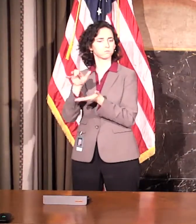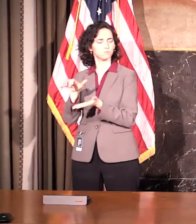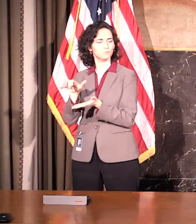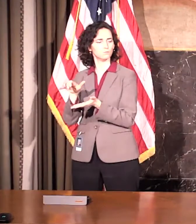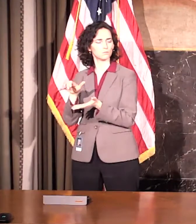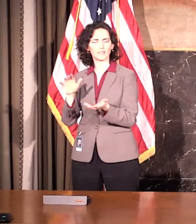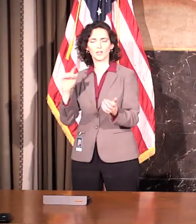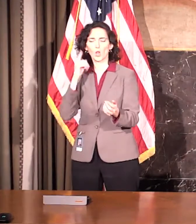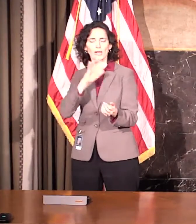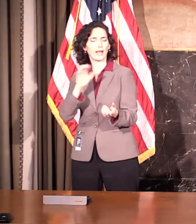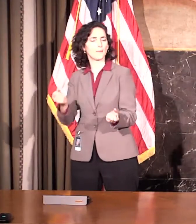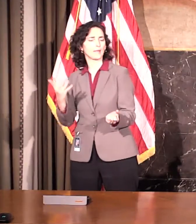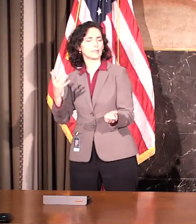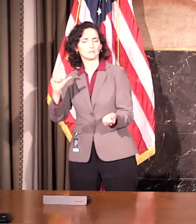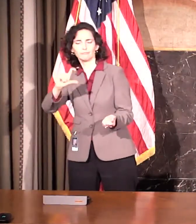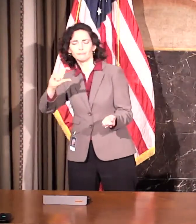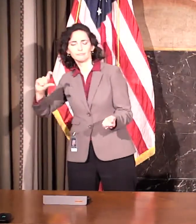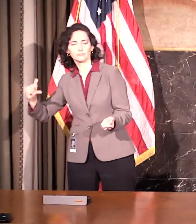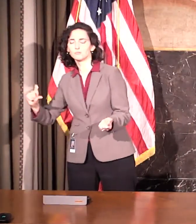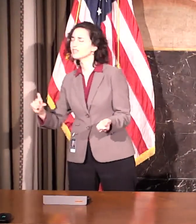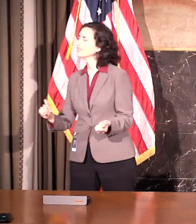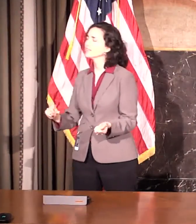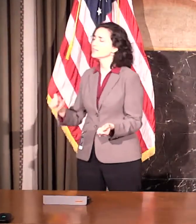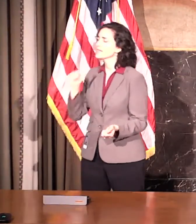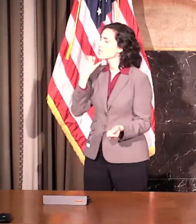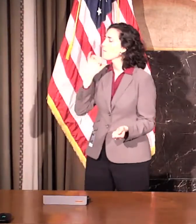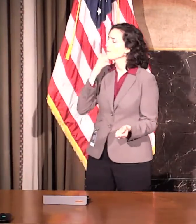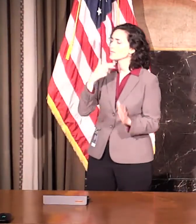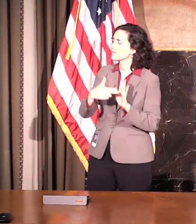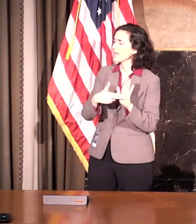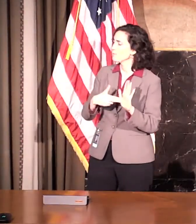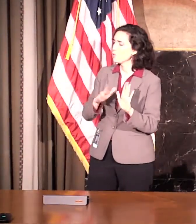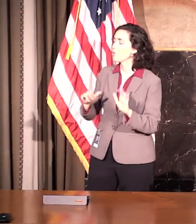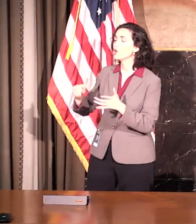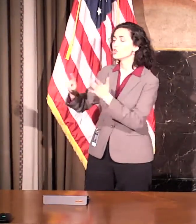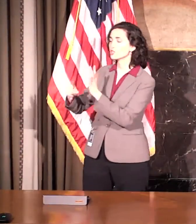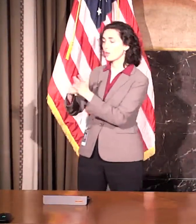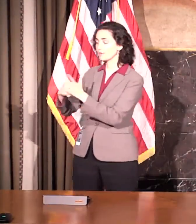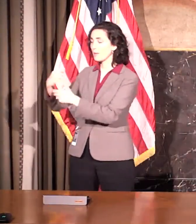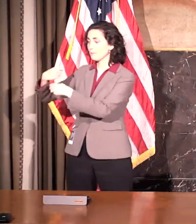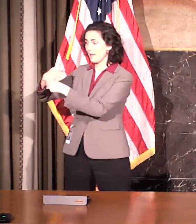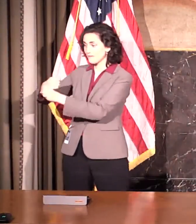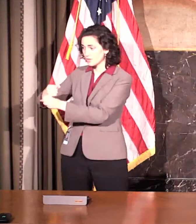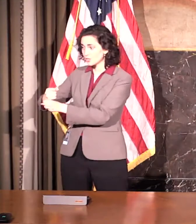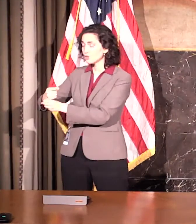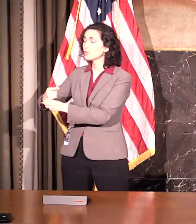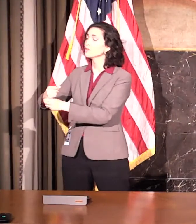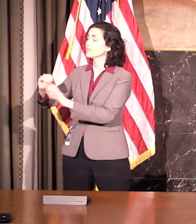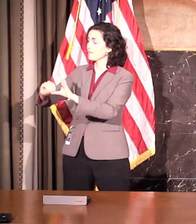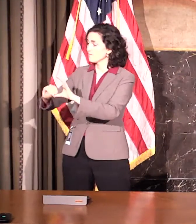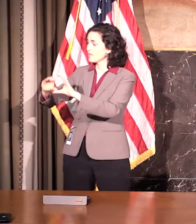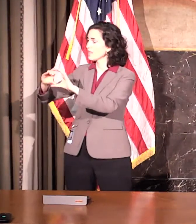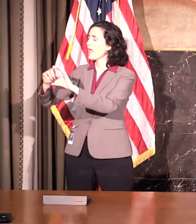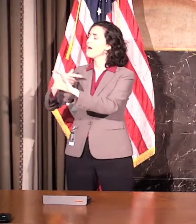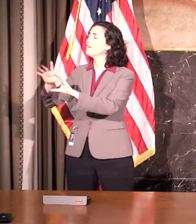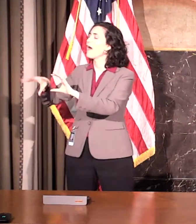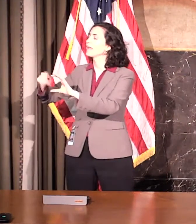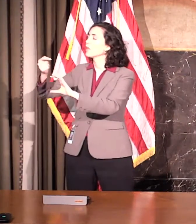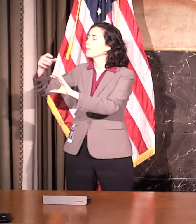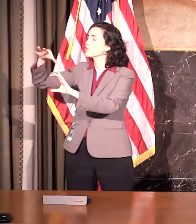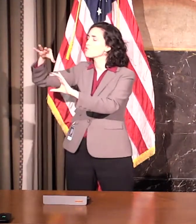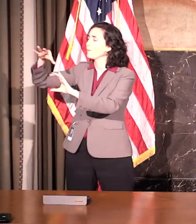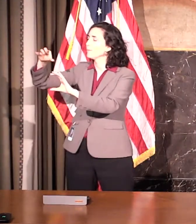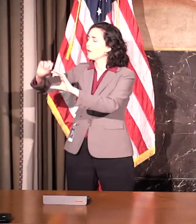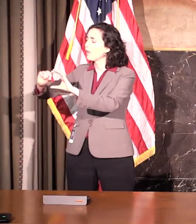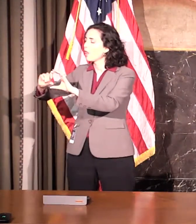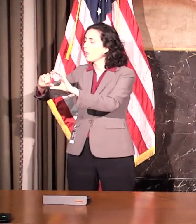It's when the vial gets filled at the manufacturer, sometimes there's some extra drops that get put in there, and depending on how it's drawn up or